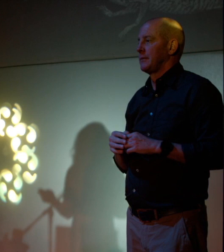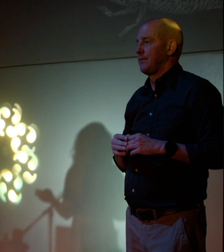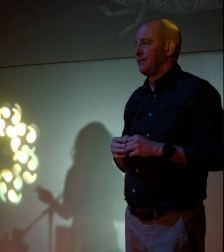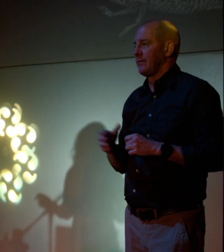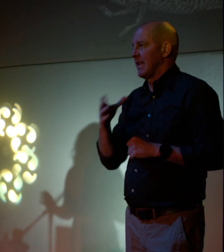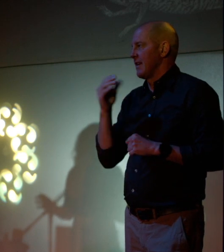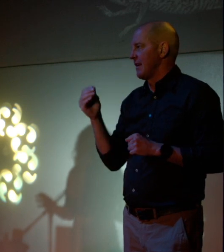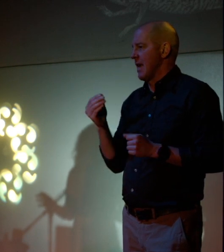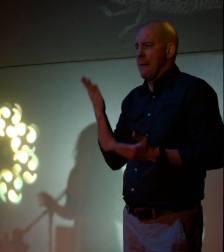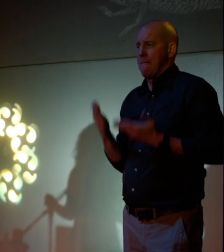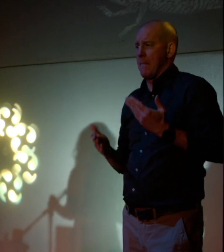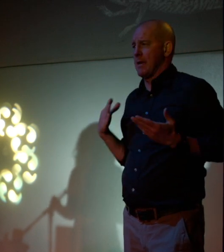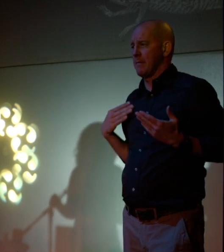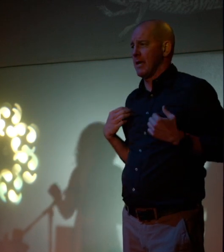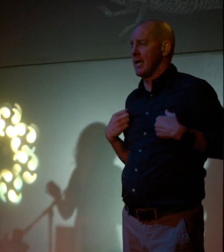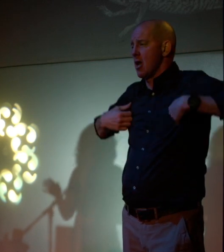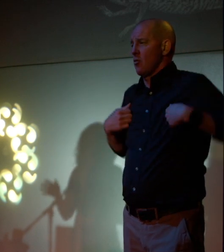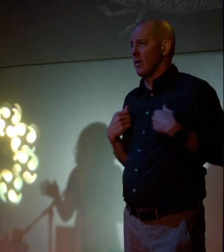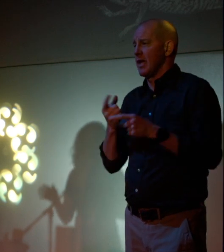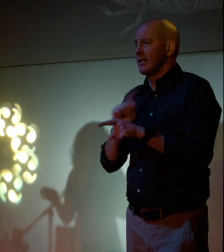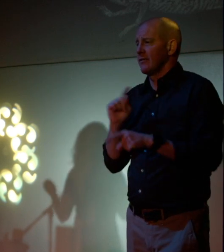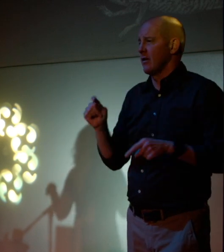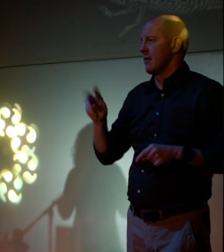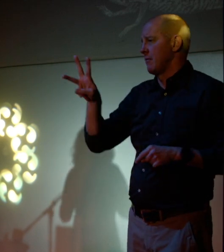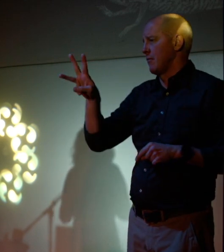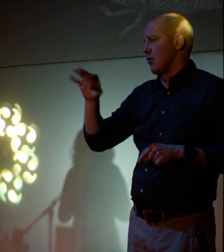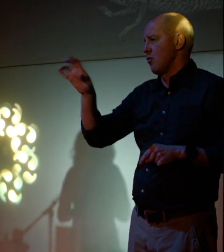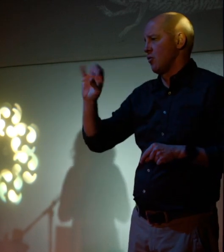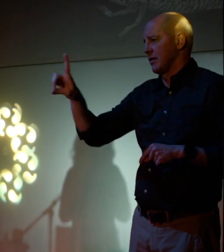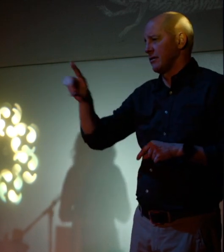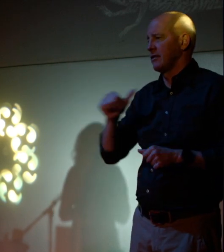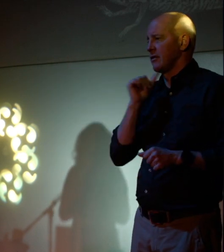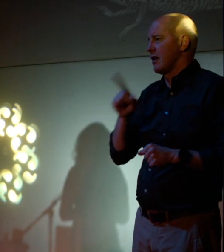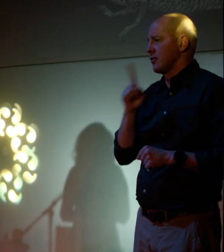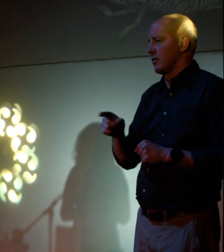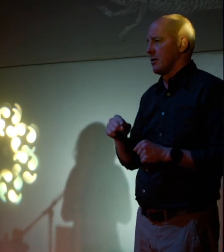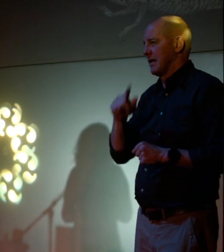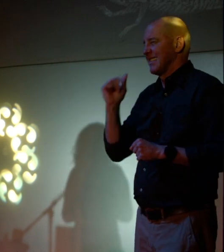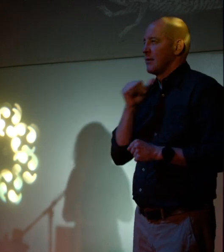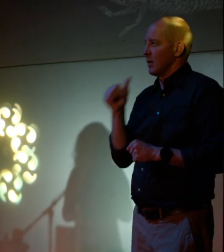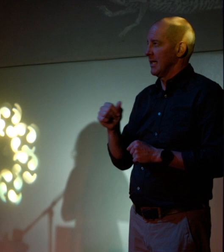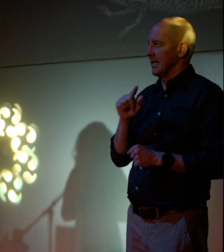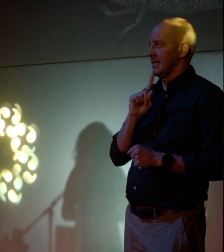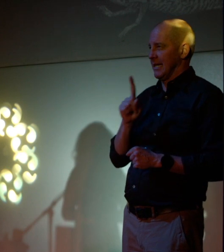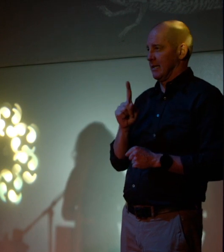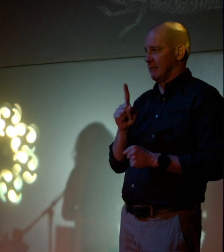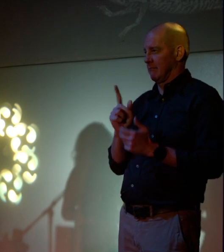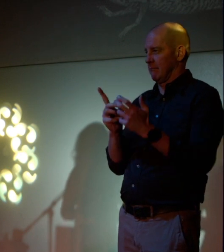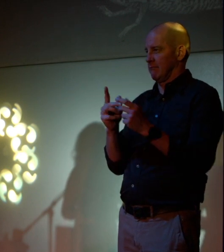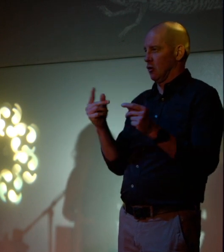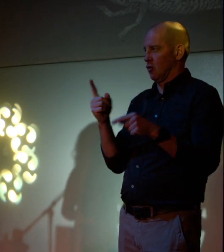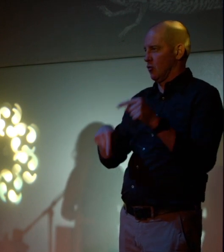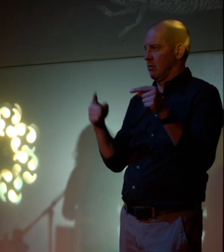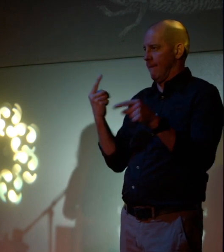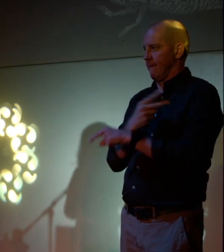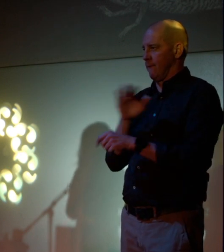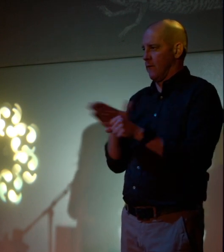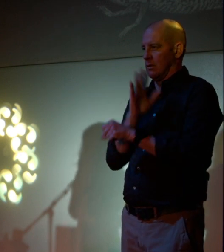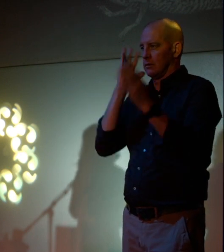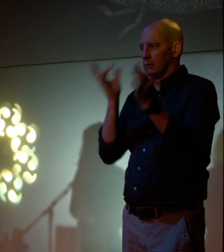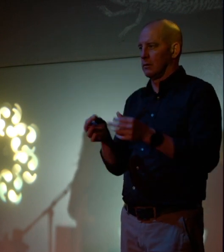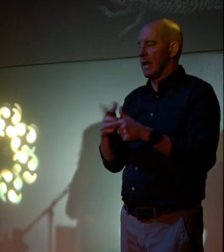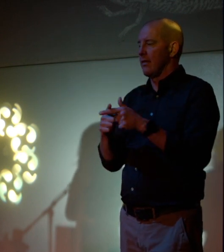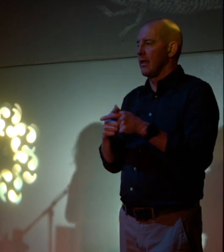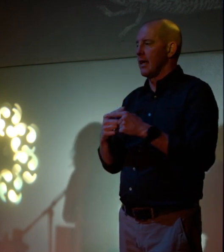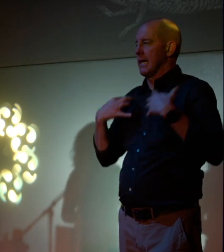and maybe wings from an Australian frilled lizard. They weren't totally sure because the anatomy didn't work out totally, but it was the closest they could find, and the skeletal